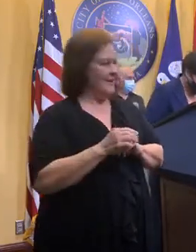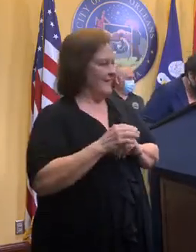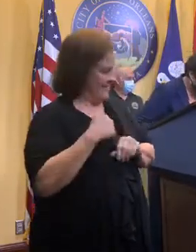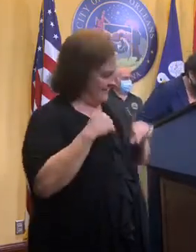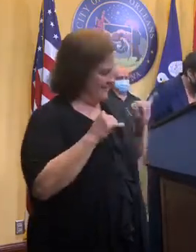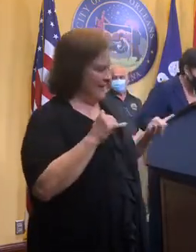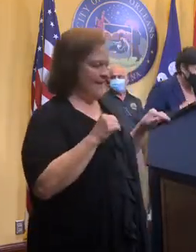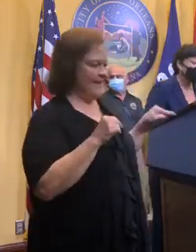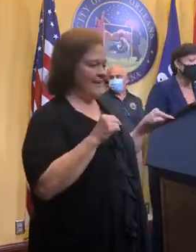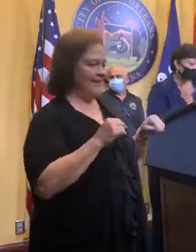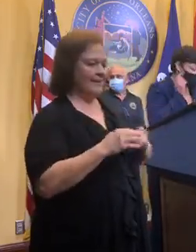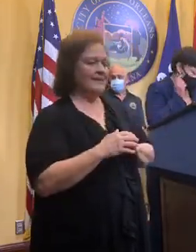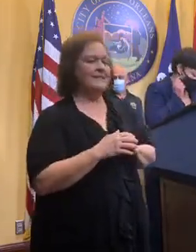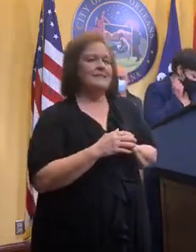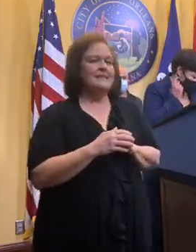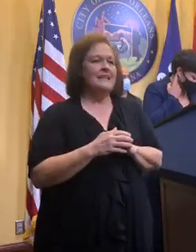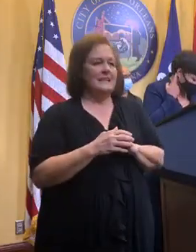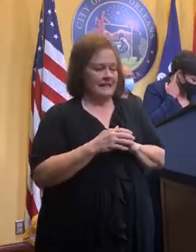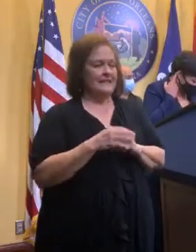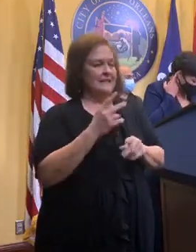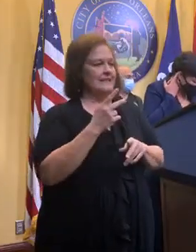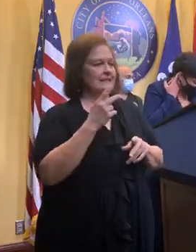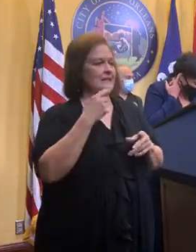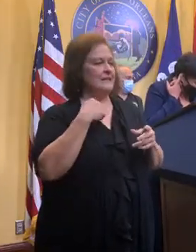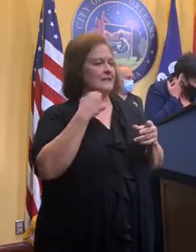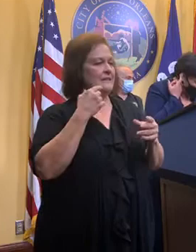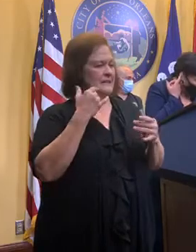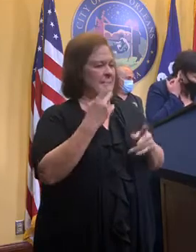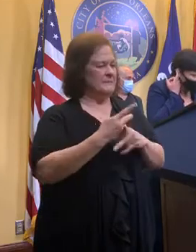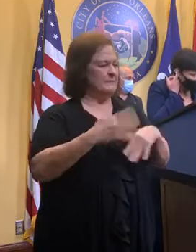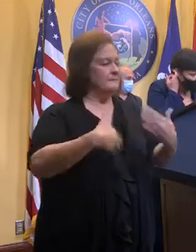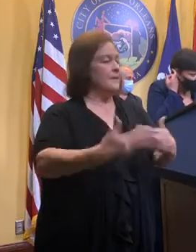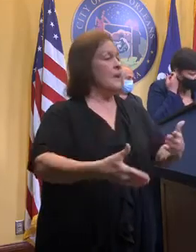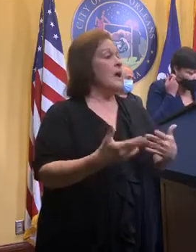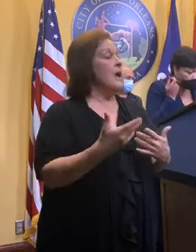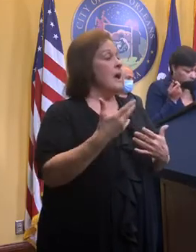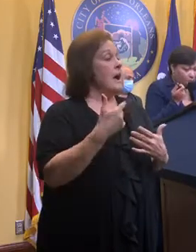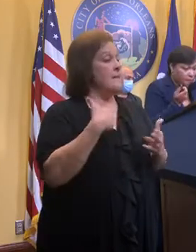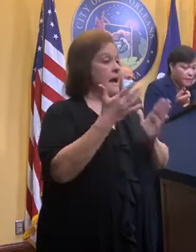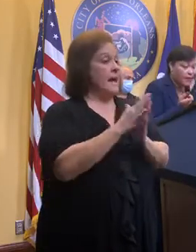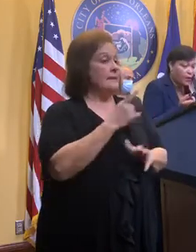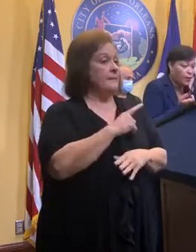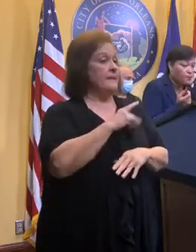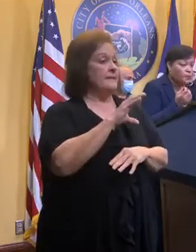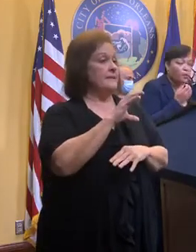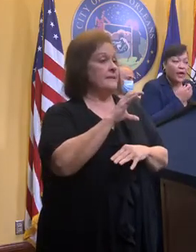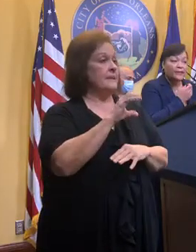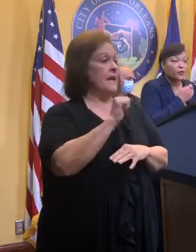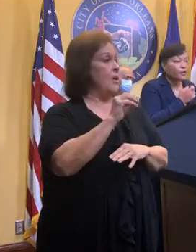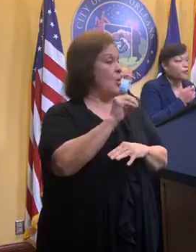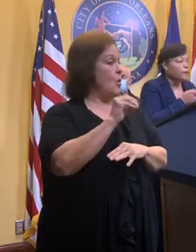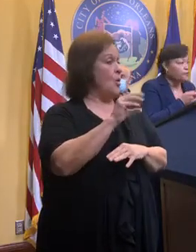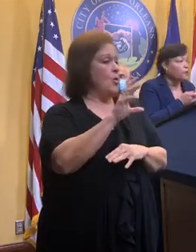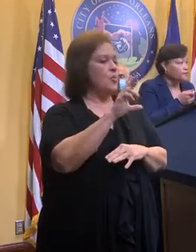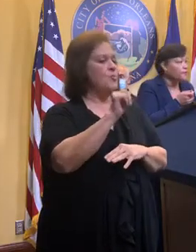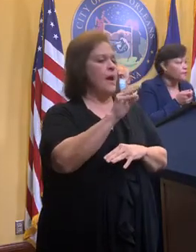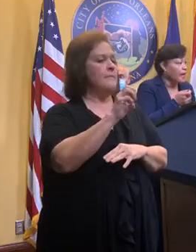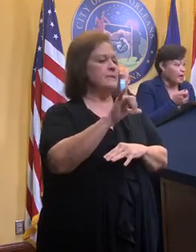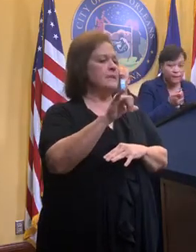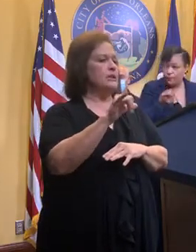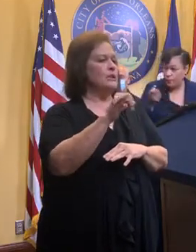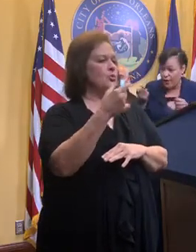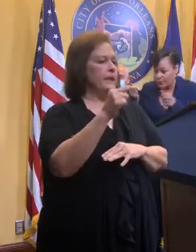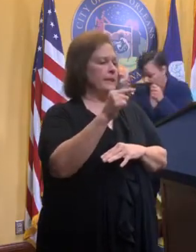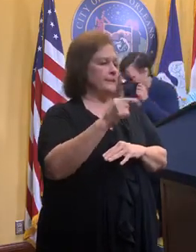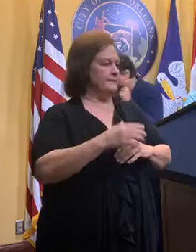in mine. All right, so we're going to keep the information flowing. I'm going to ask Deputy CAO Ramsey Green to come forth at this